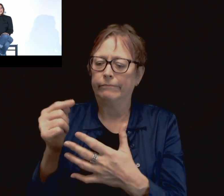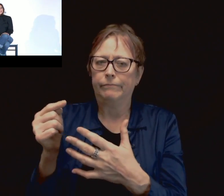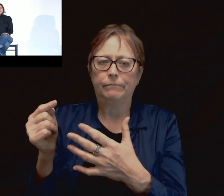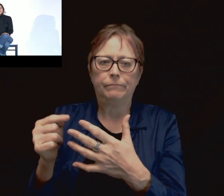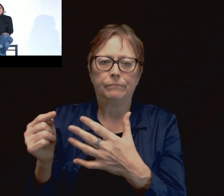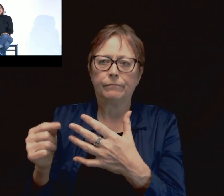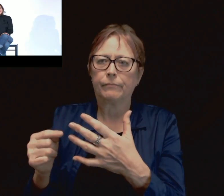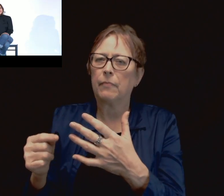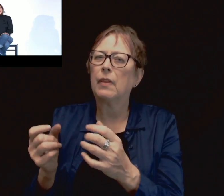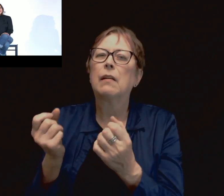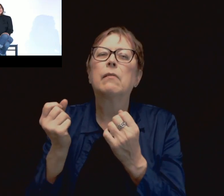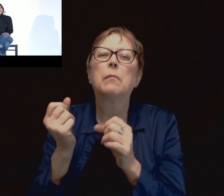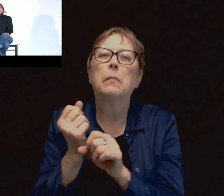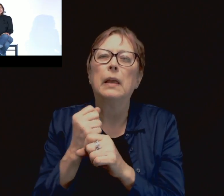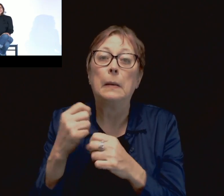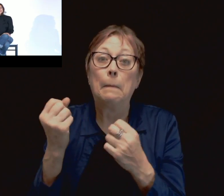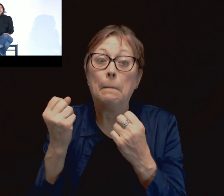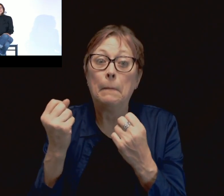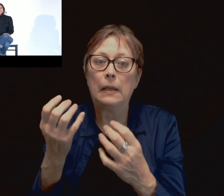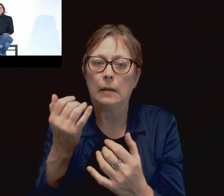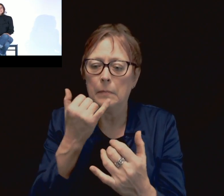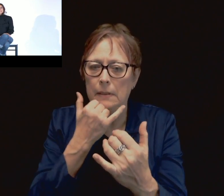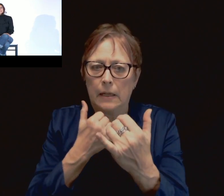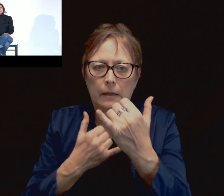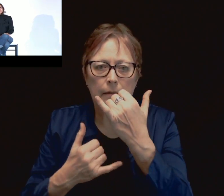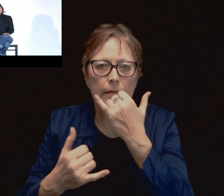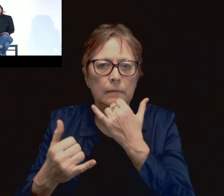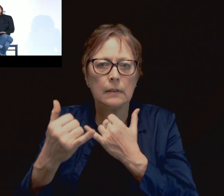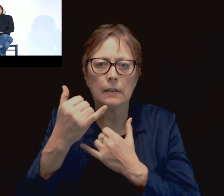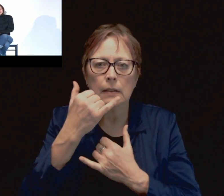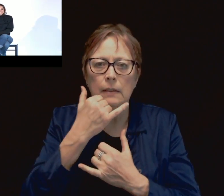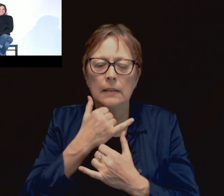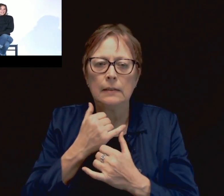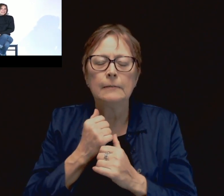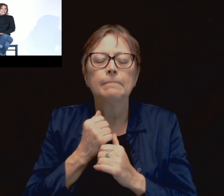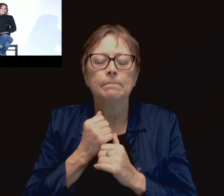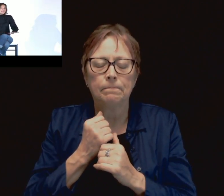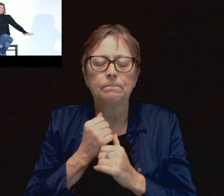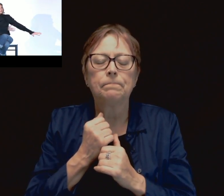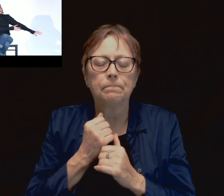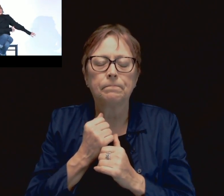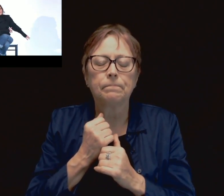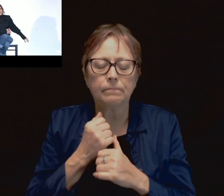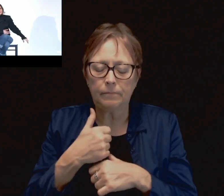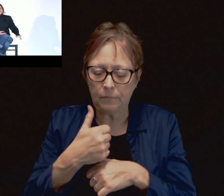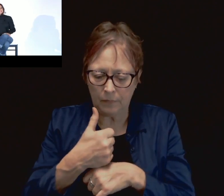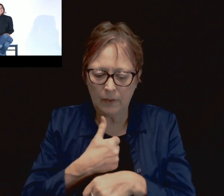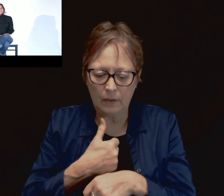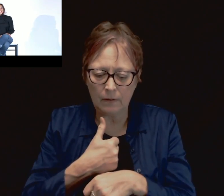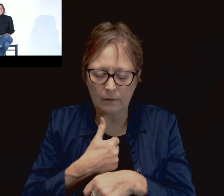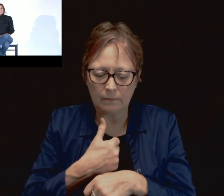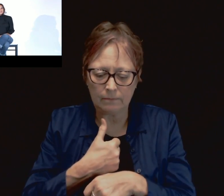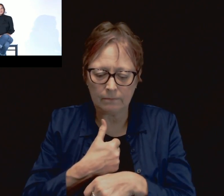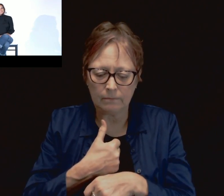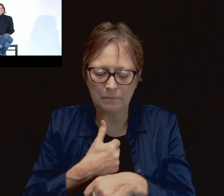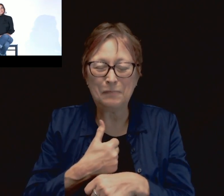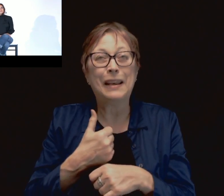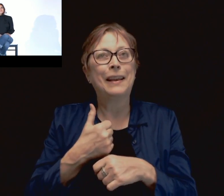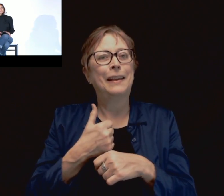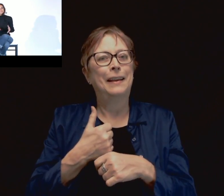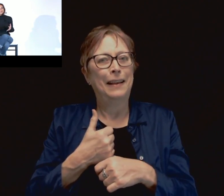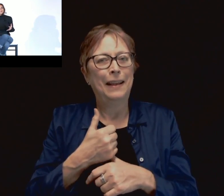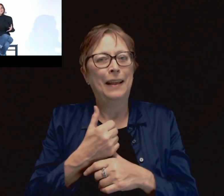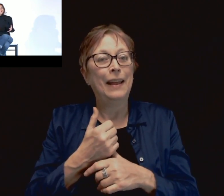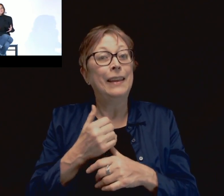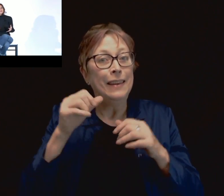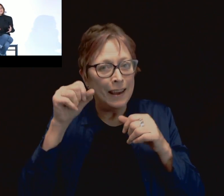things, and I have made many mistakes. And once you're able to say, yeah, that all happened, but I